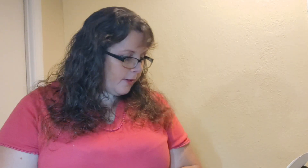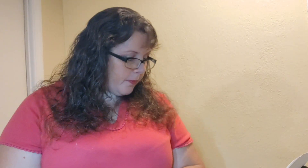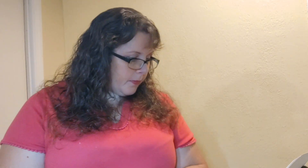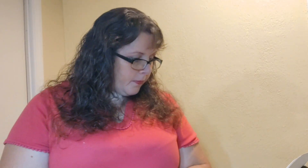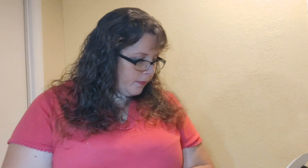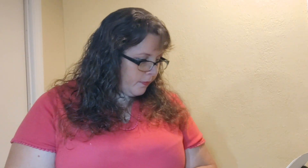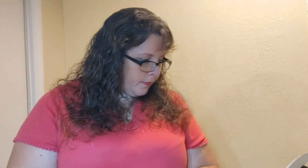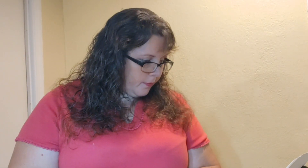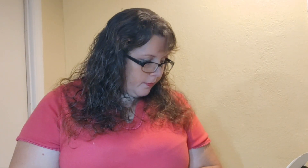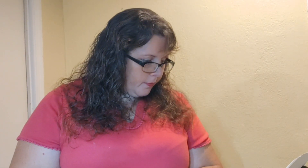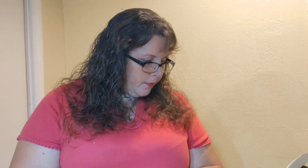sign.